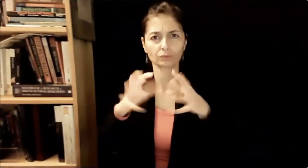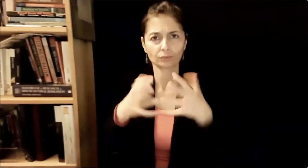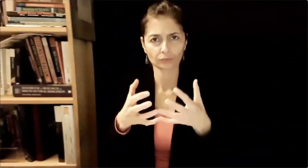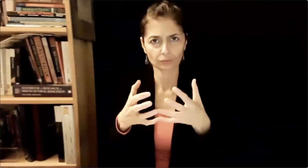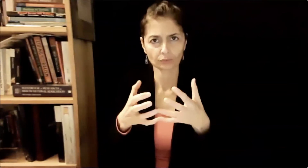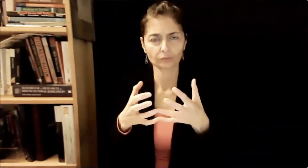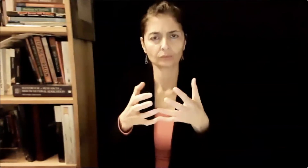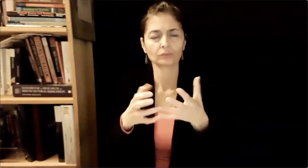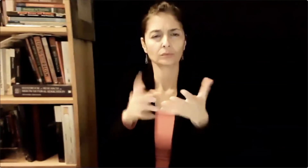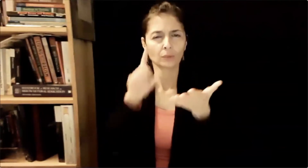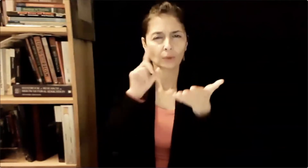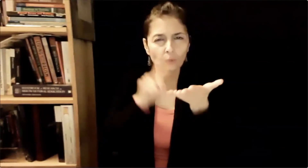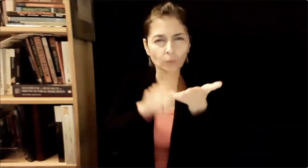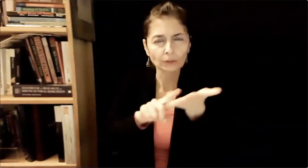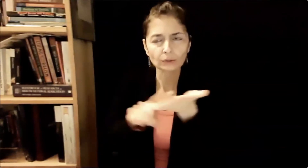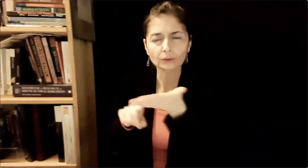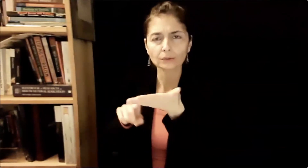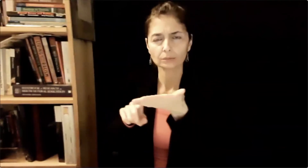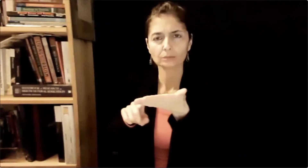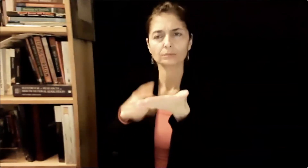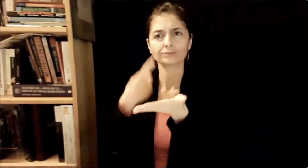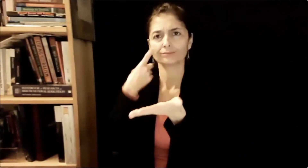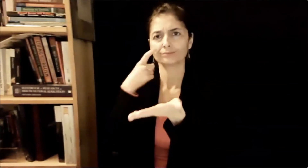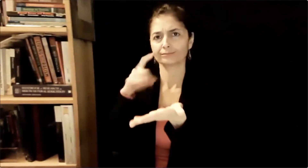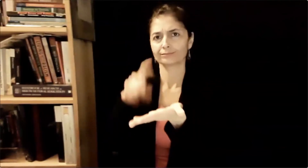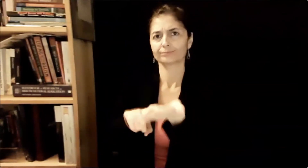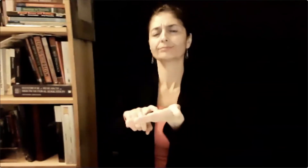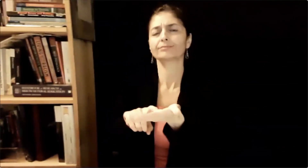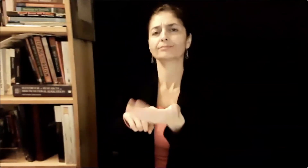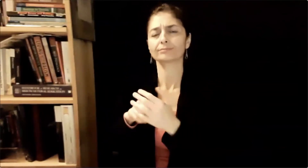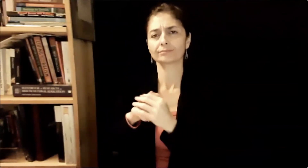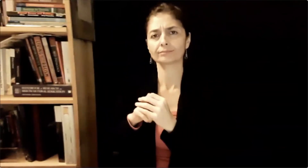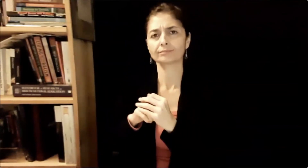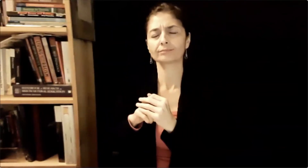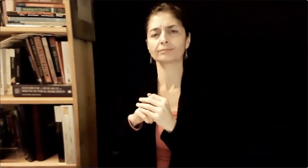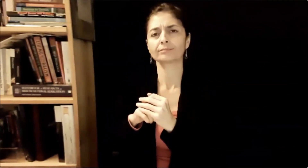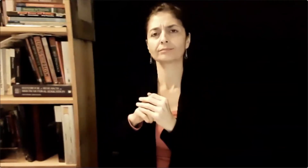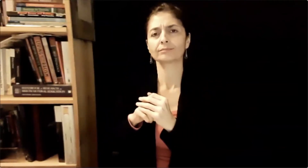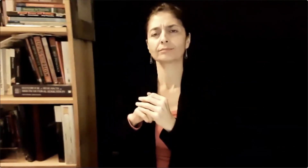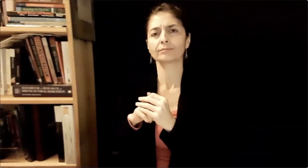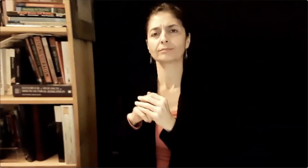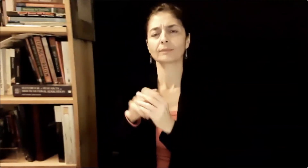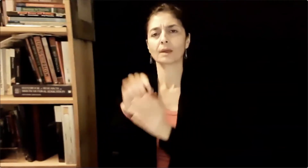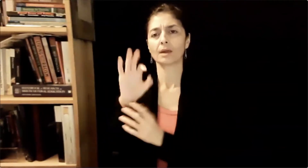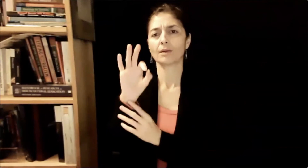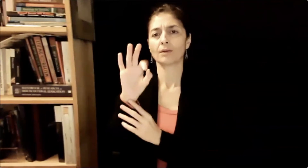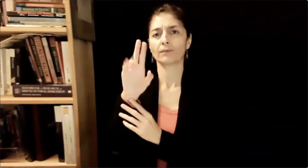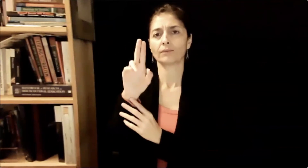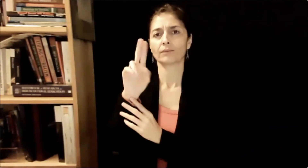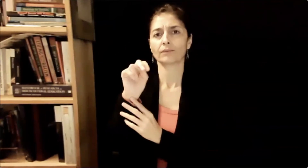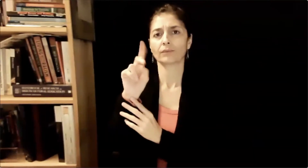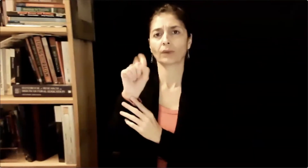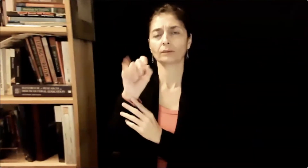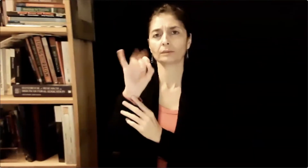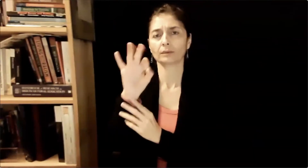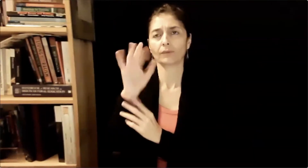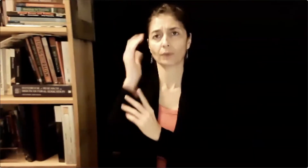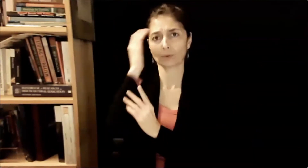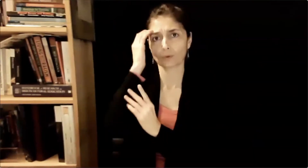In scholarly circles, research has shown that the concept of